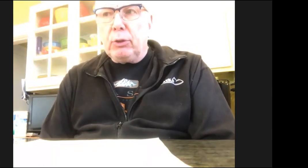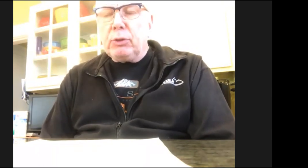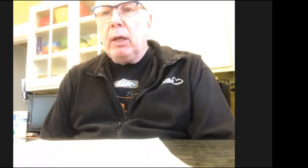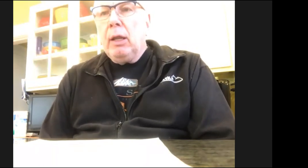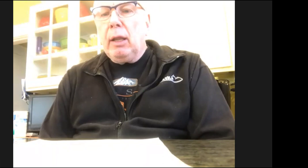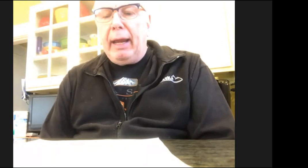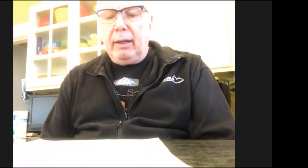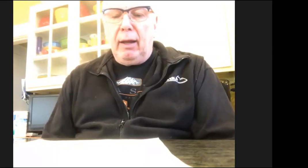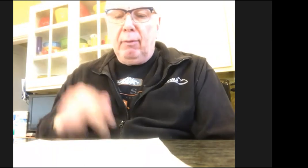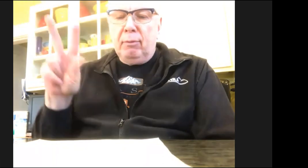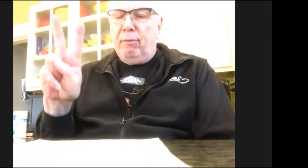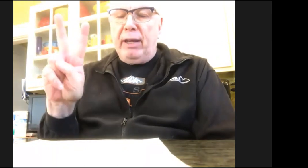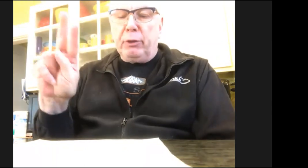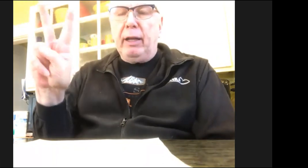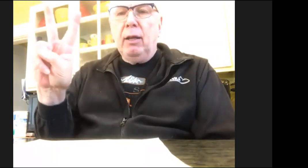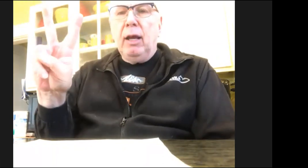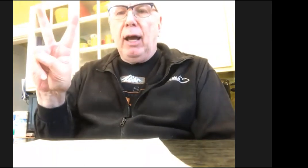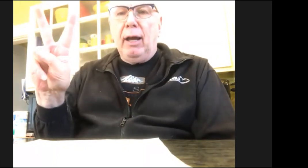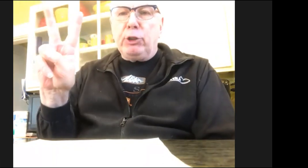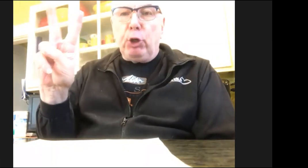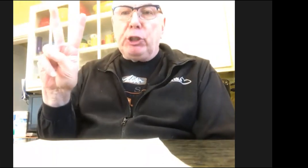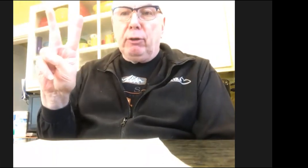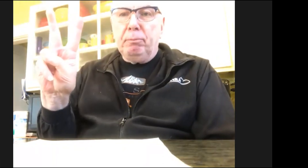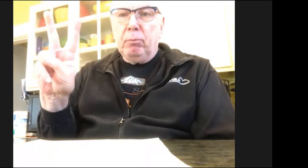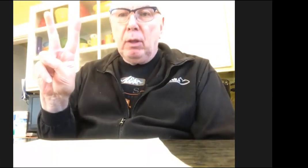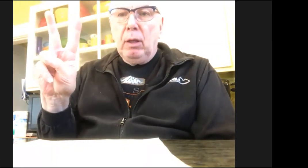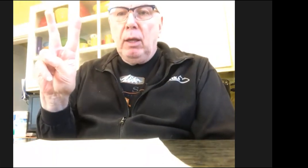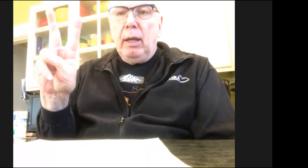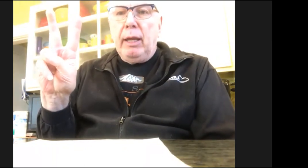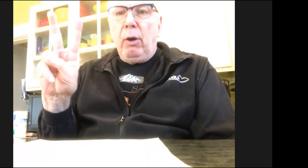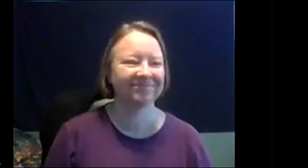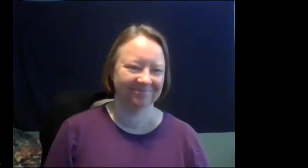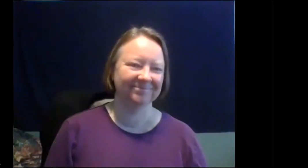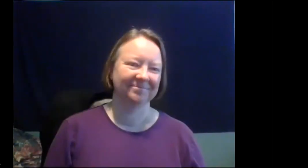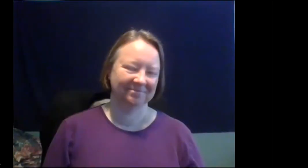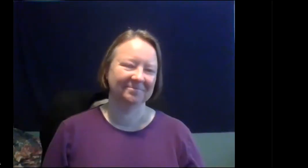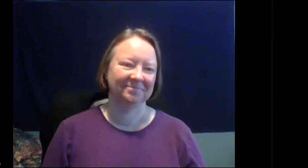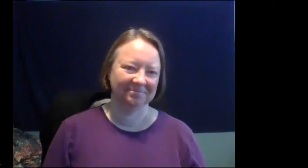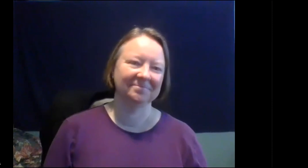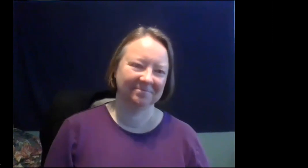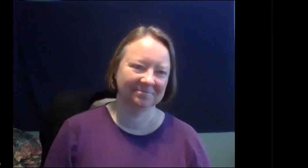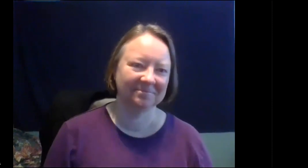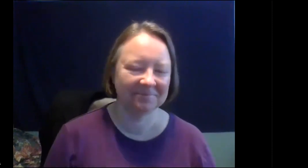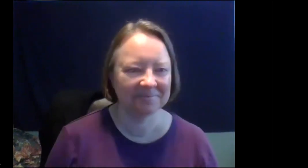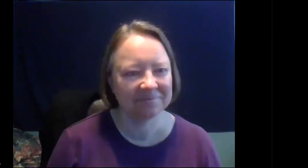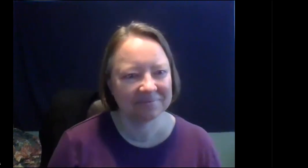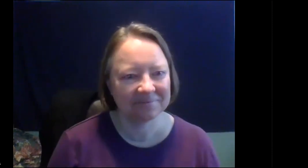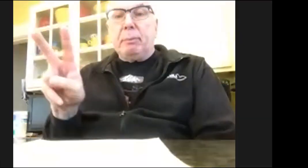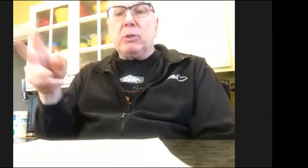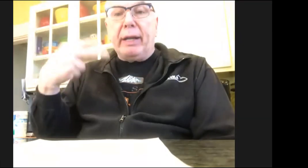signals like the victory in Churchill, and the use of the V. Now, he may not be the one that originates it, but it's the one that